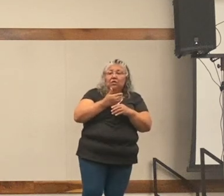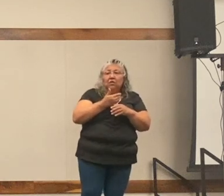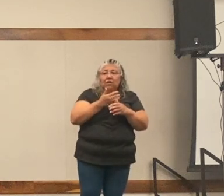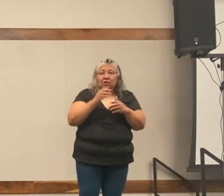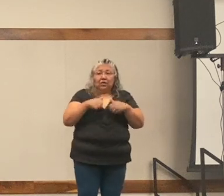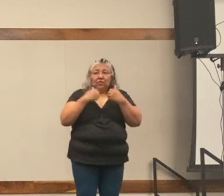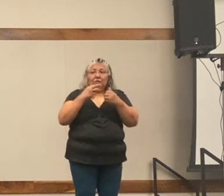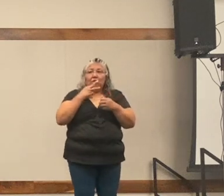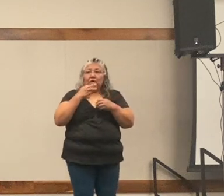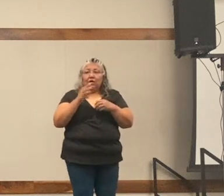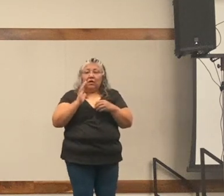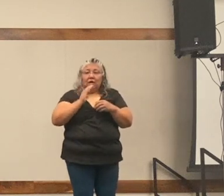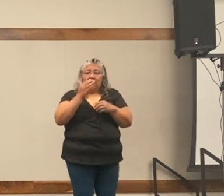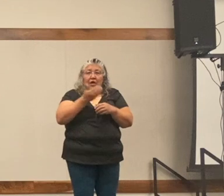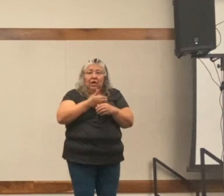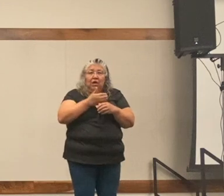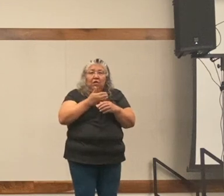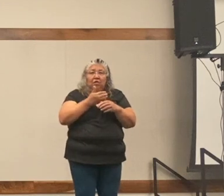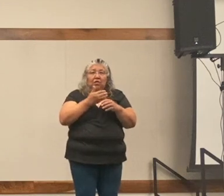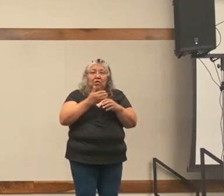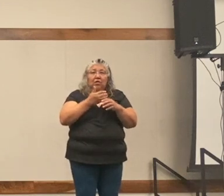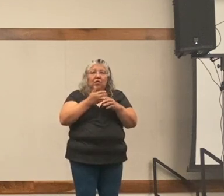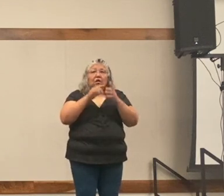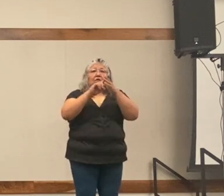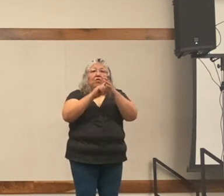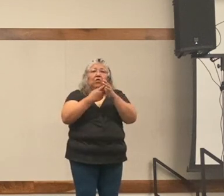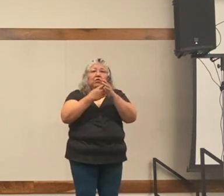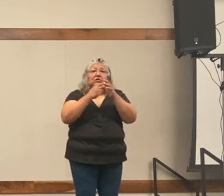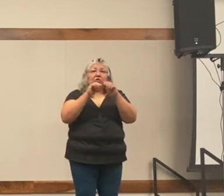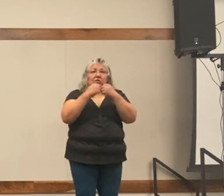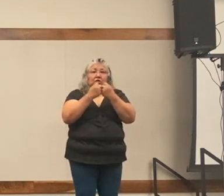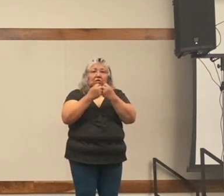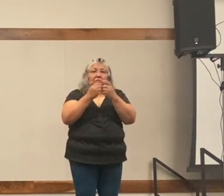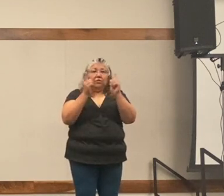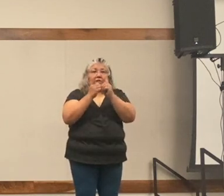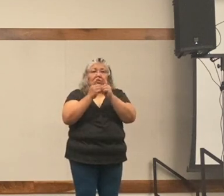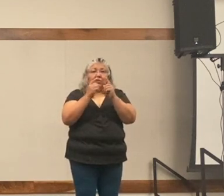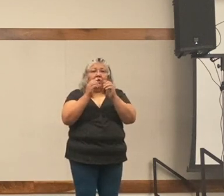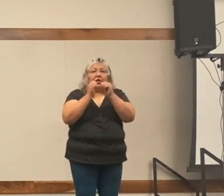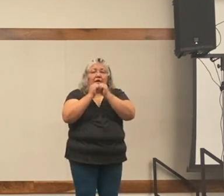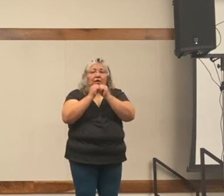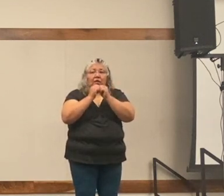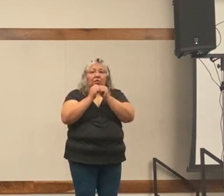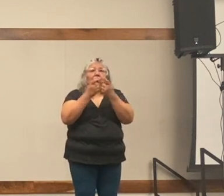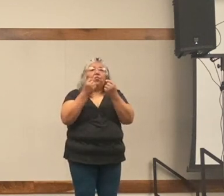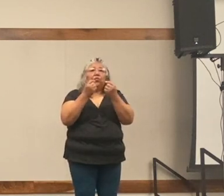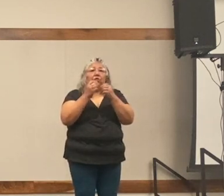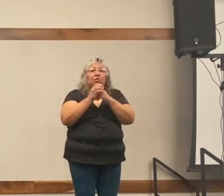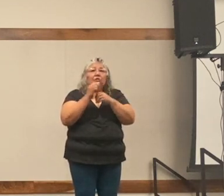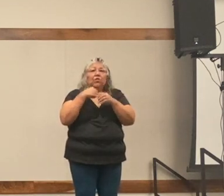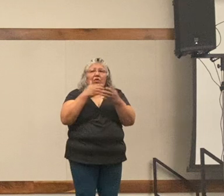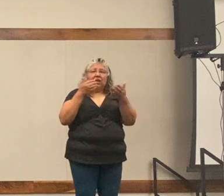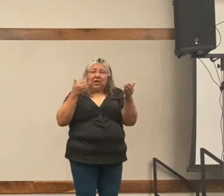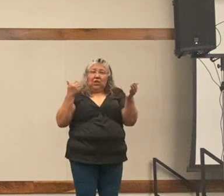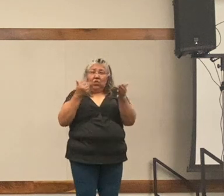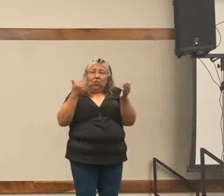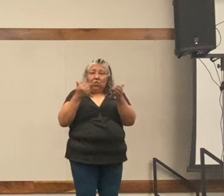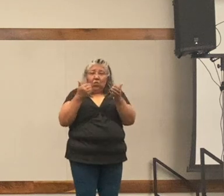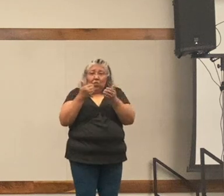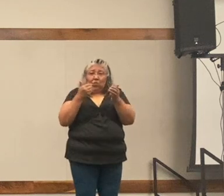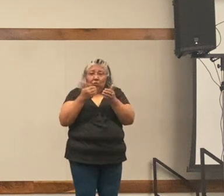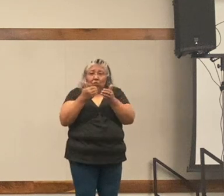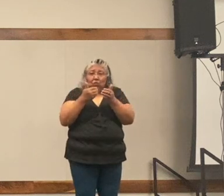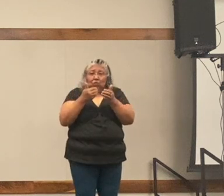Living Water, our launch team was meeting together. And what was happening was we were getting really close to